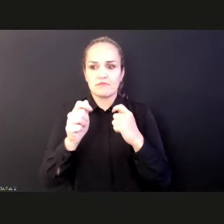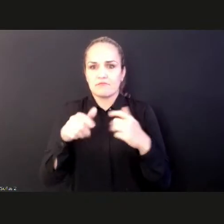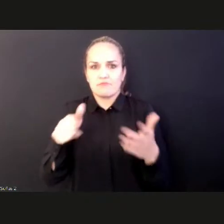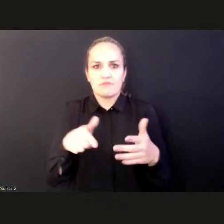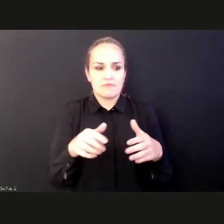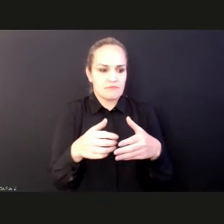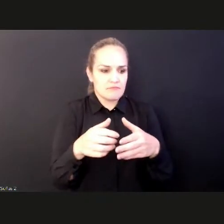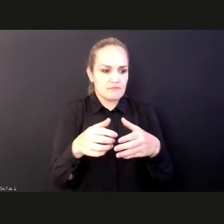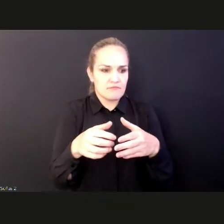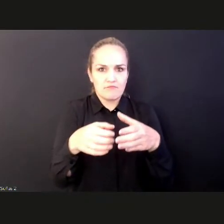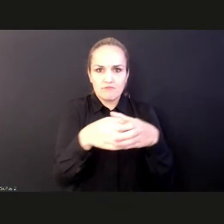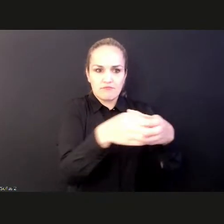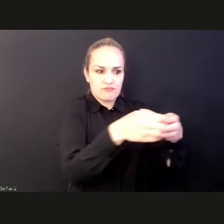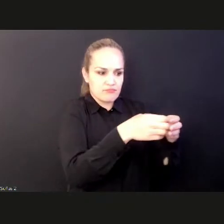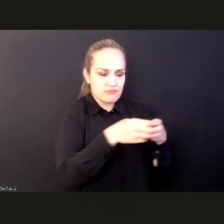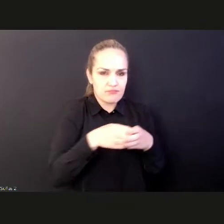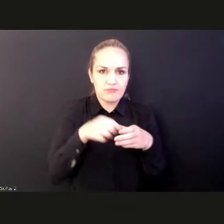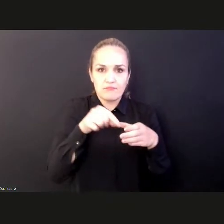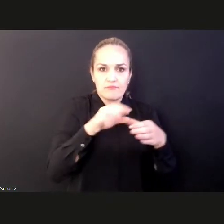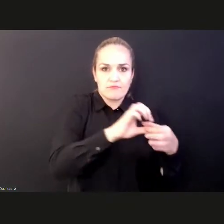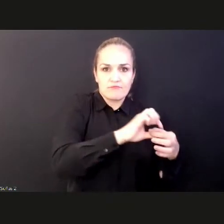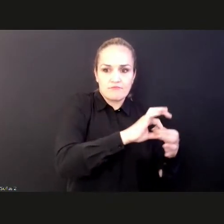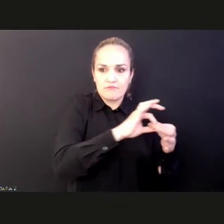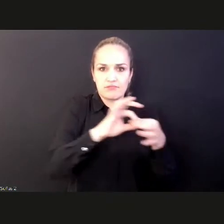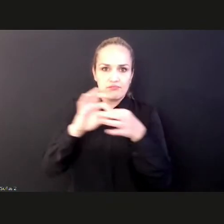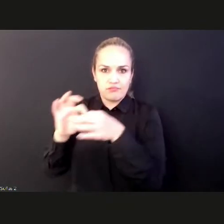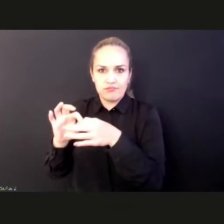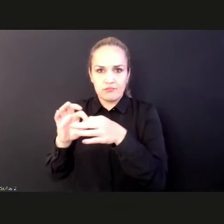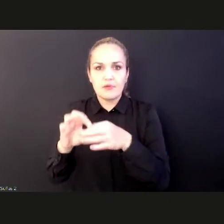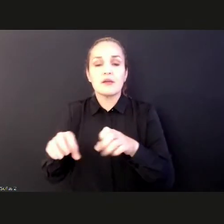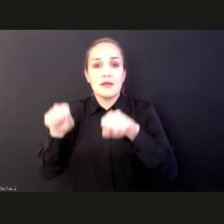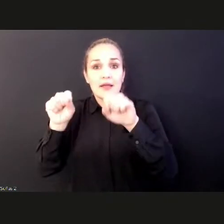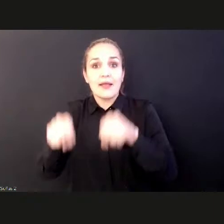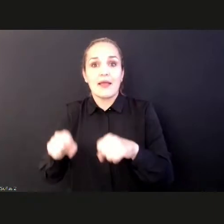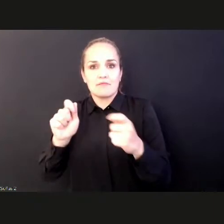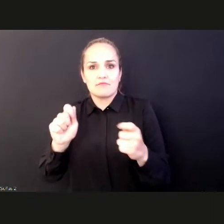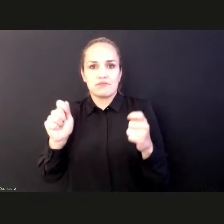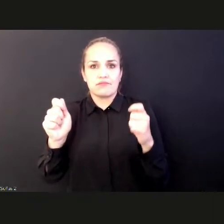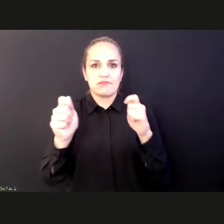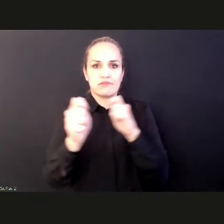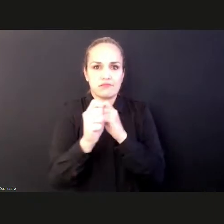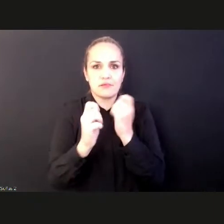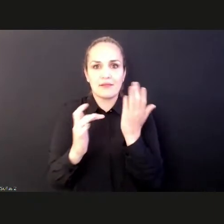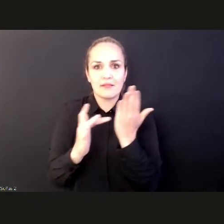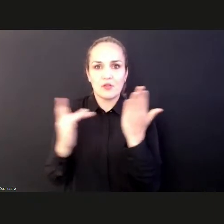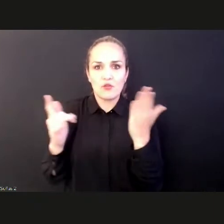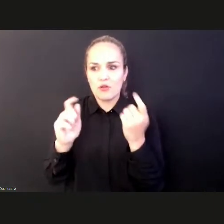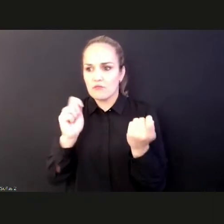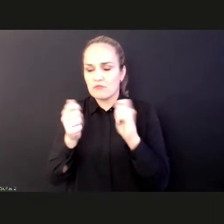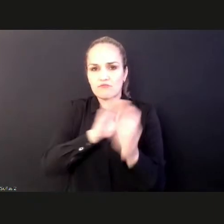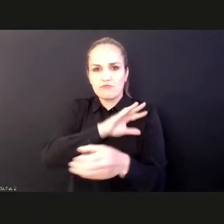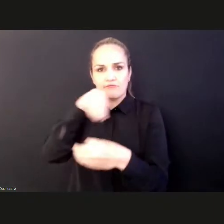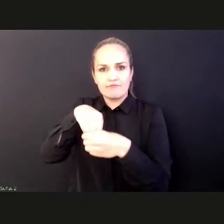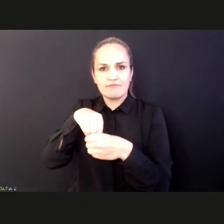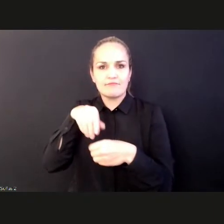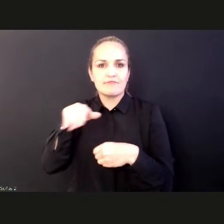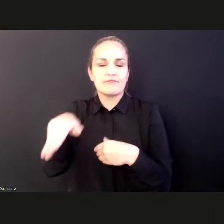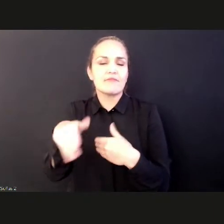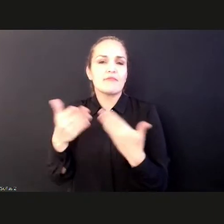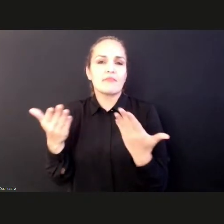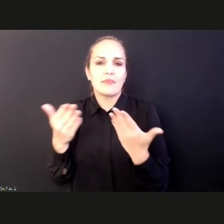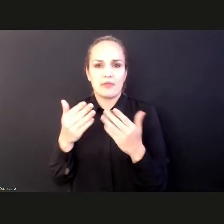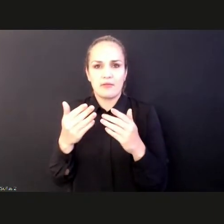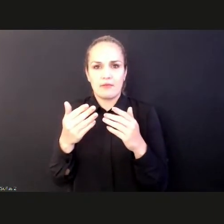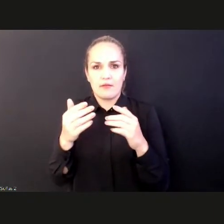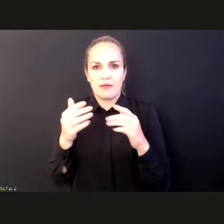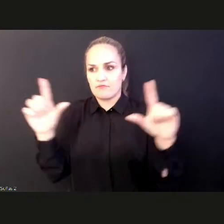offer for the tourists in the destinations. So more linkages would lead to a deeper, more sophisticated, more interesting